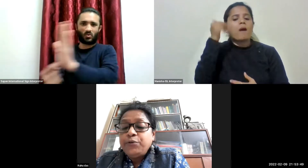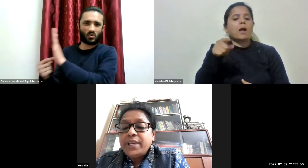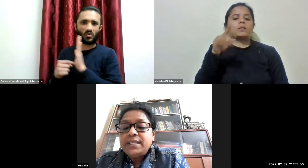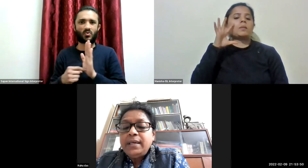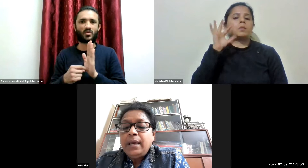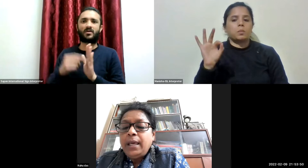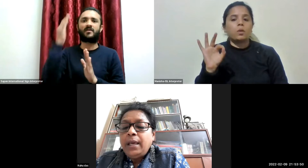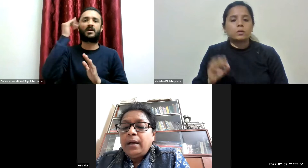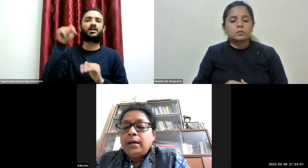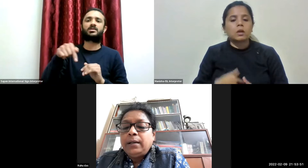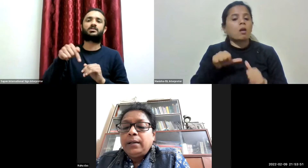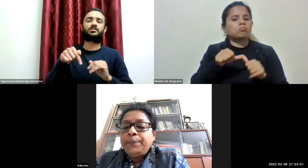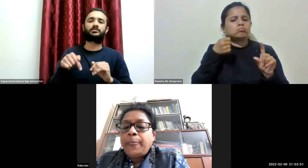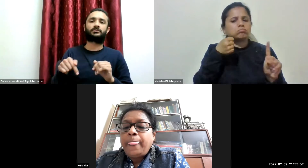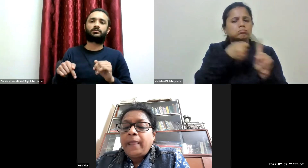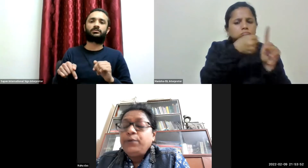advocacy.